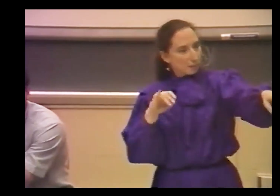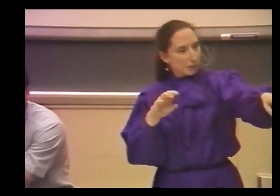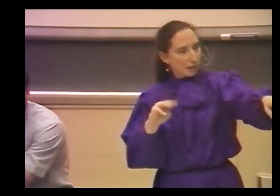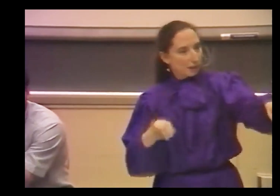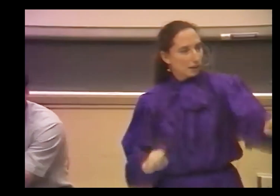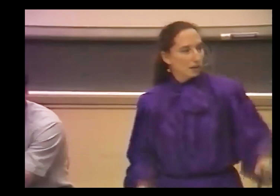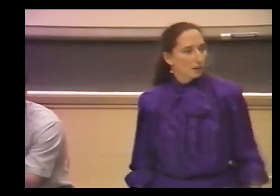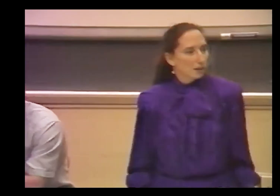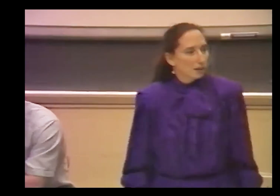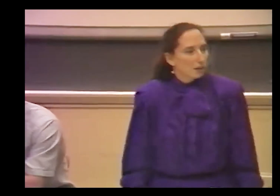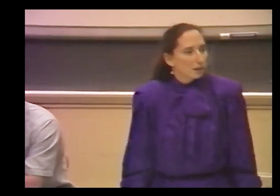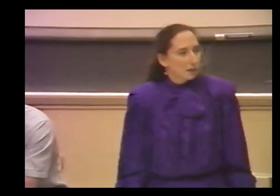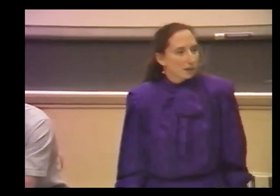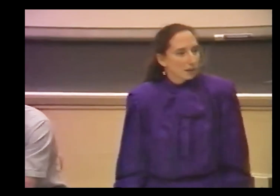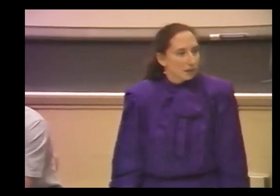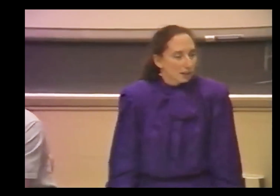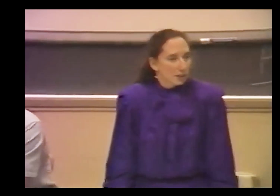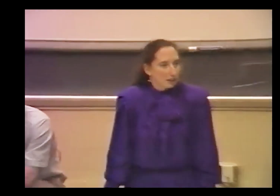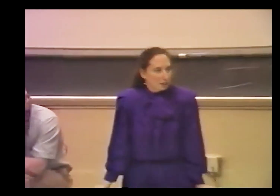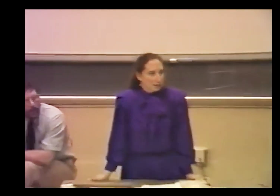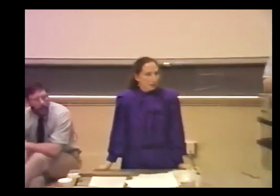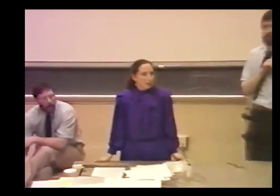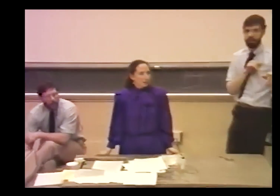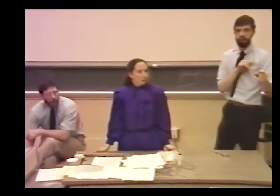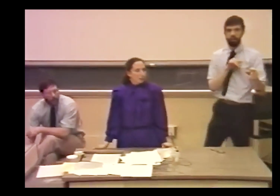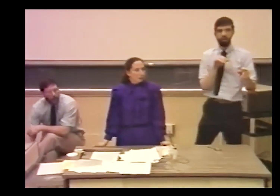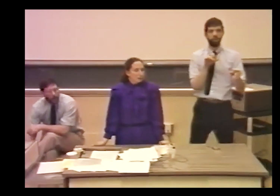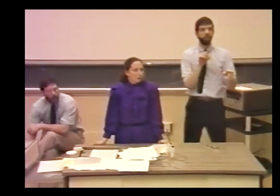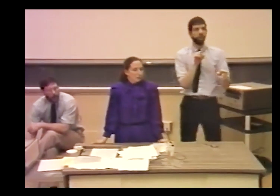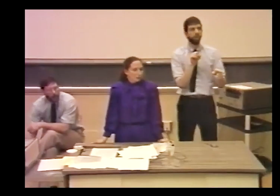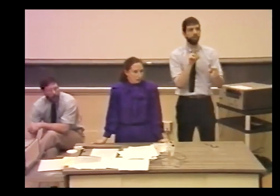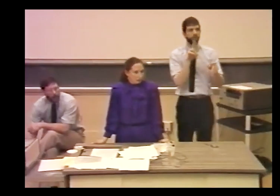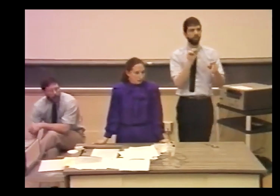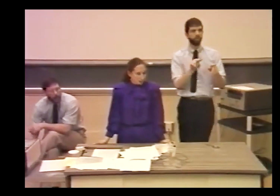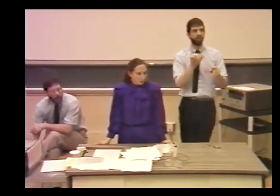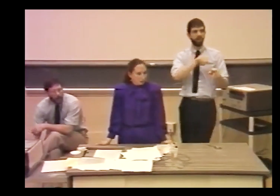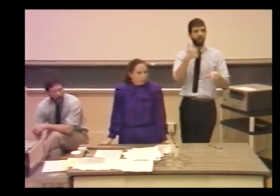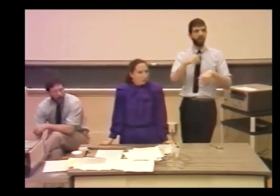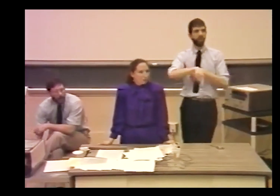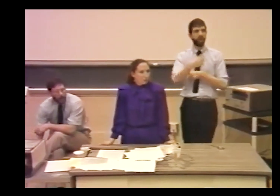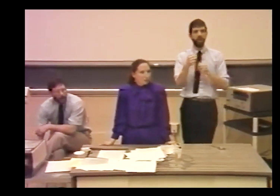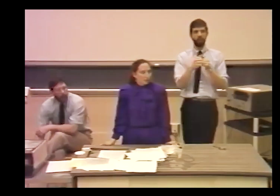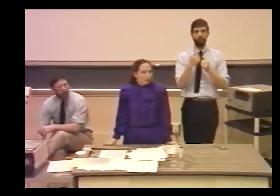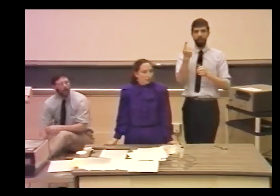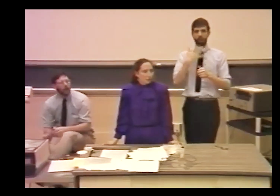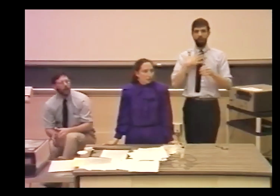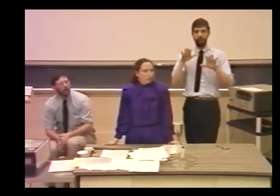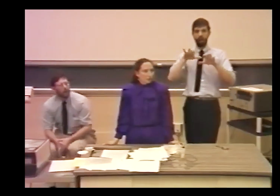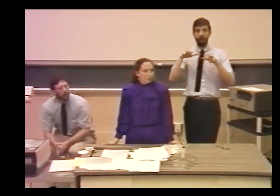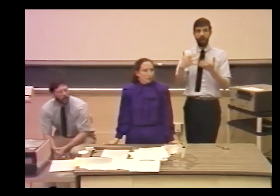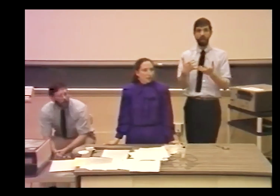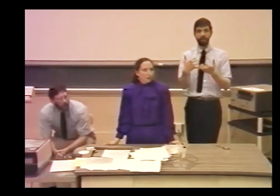Mimi. Susan, the other day in one of my advanced sign language classes I had. Could you speak louder, Yes.